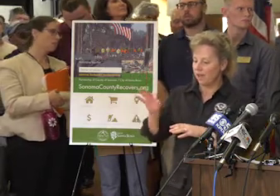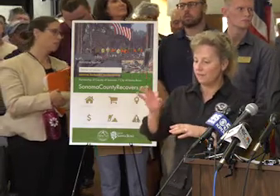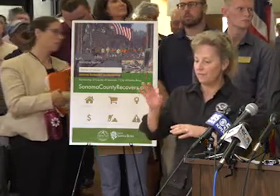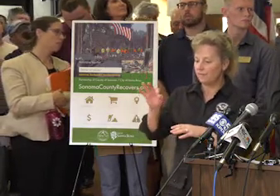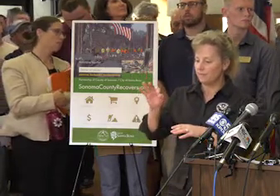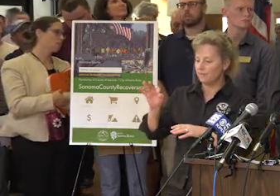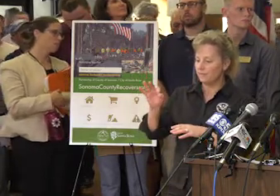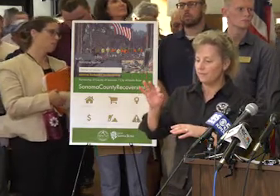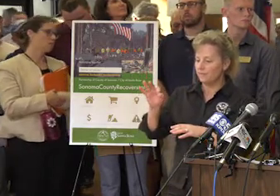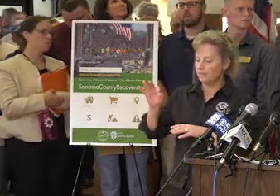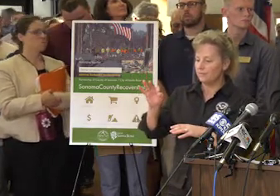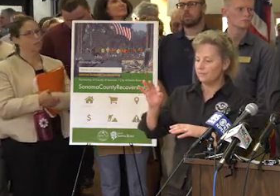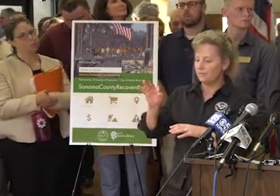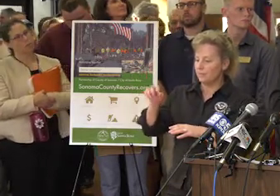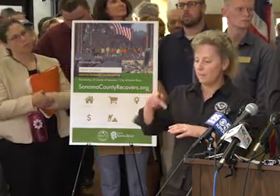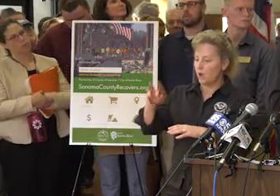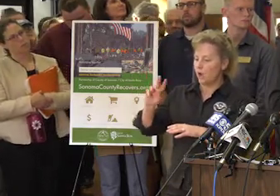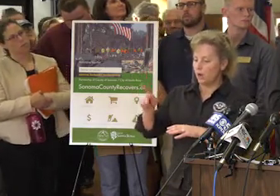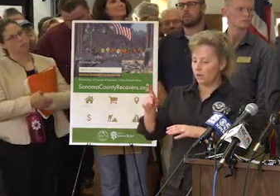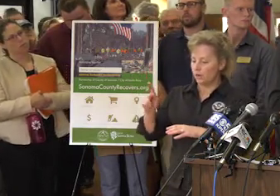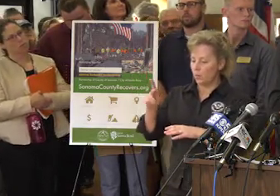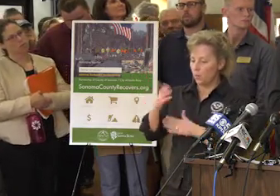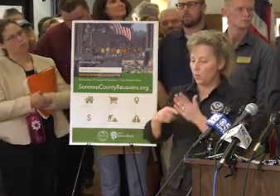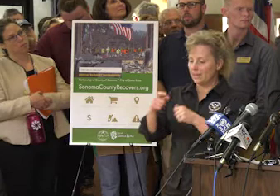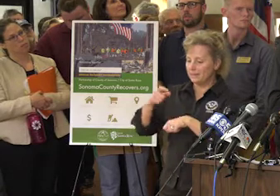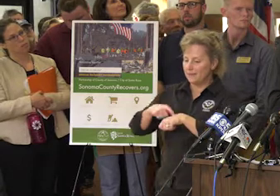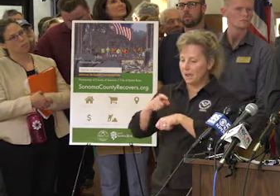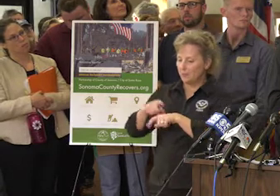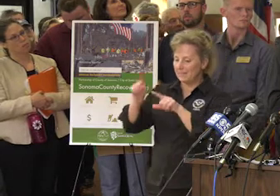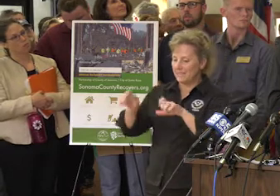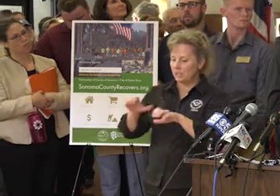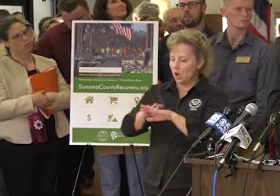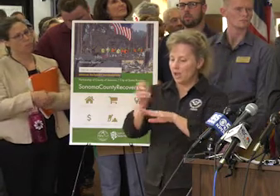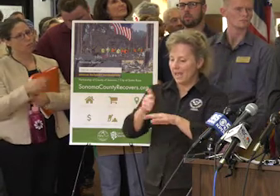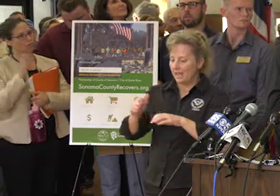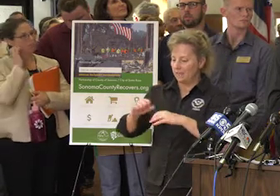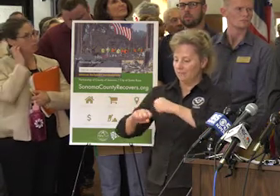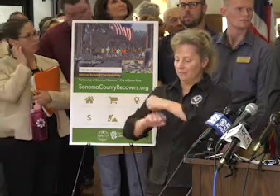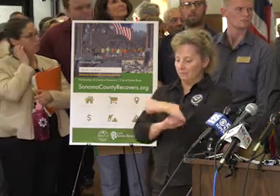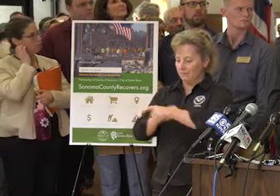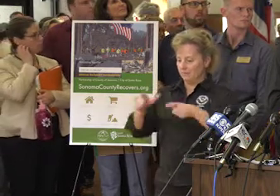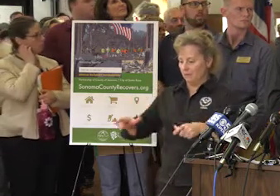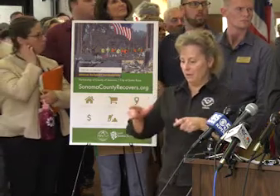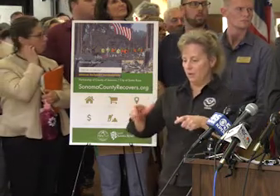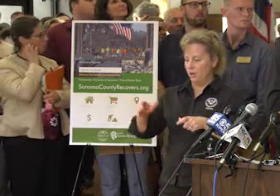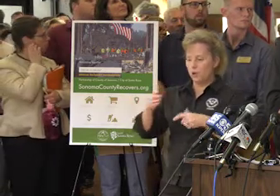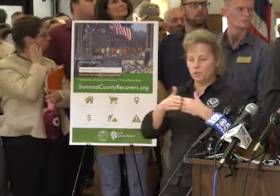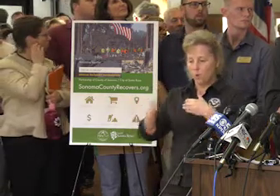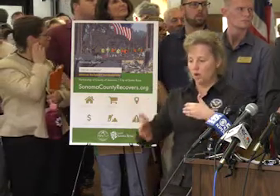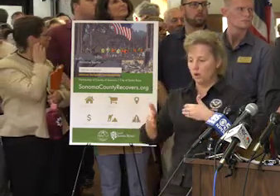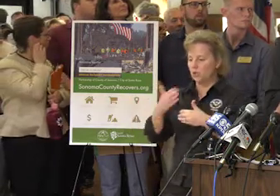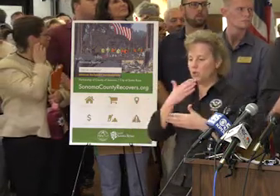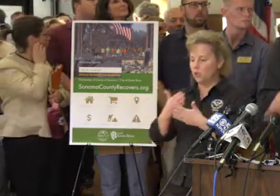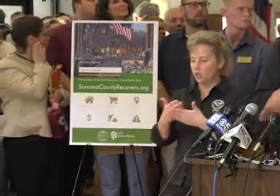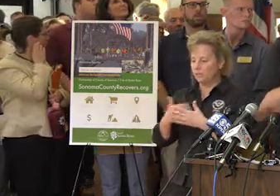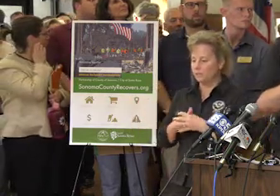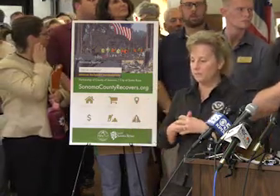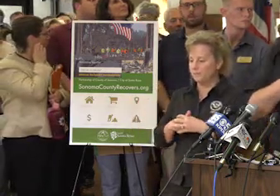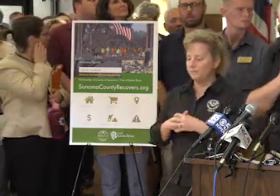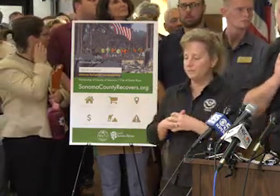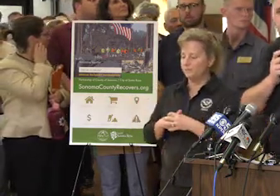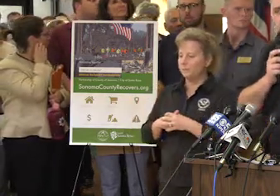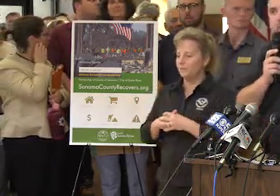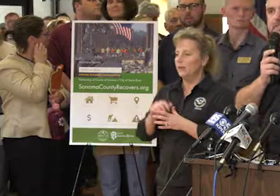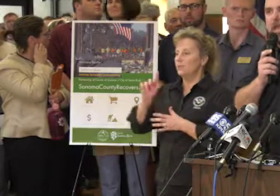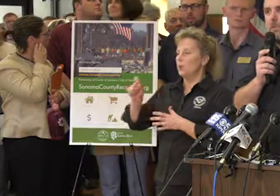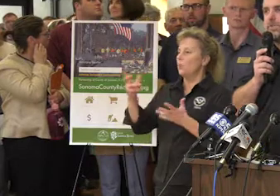My question is, at what point was testing done on any footings to deem that these footings are no longer good? So the